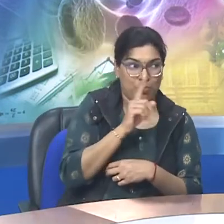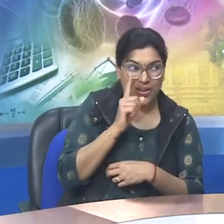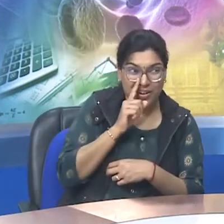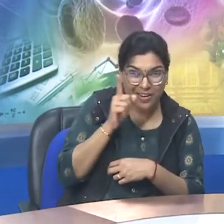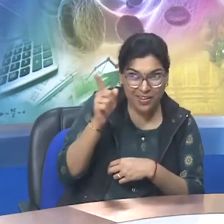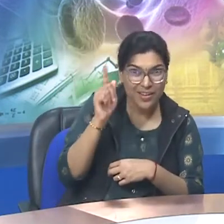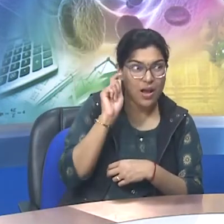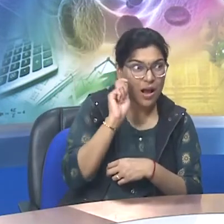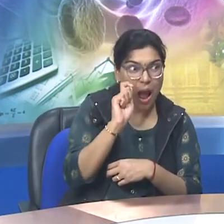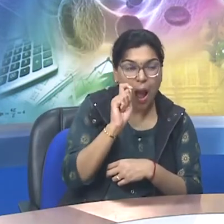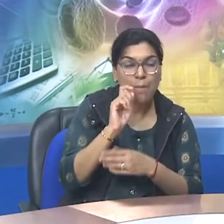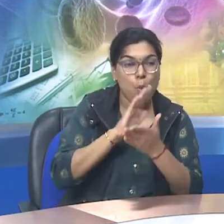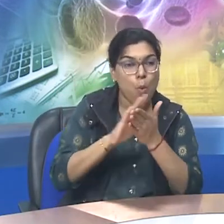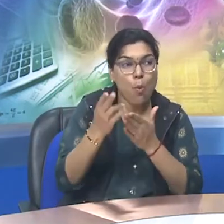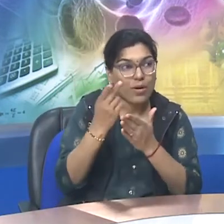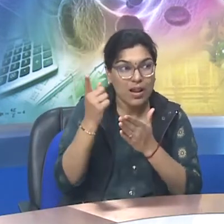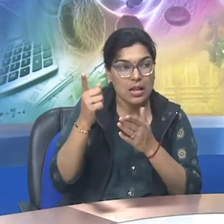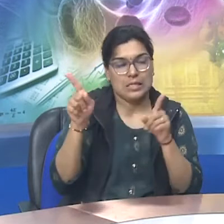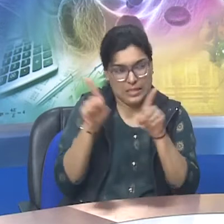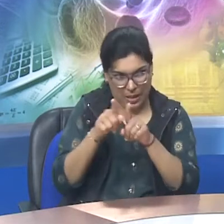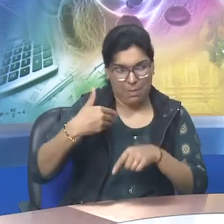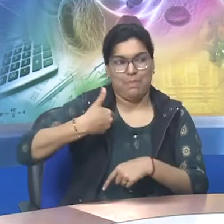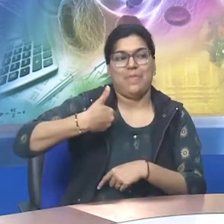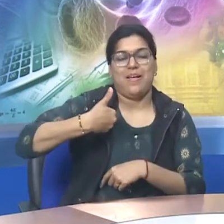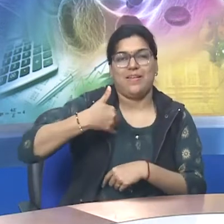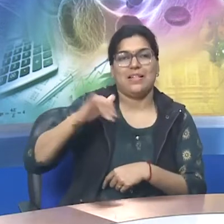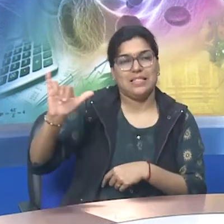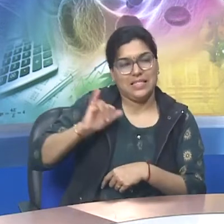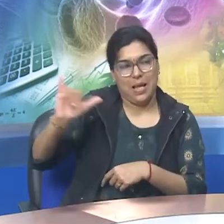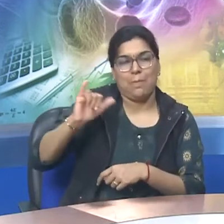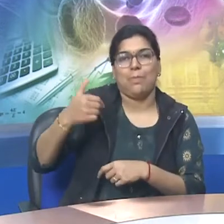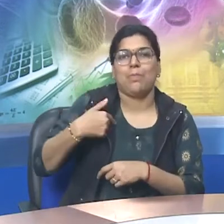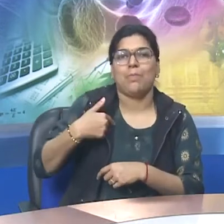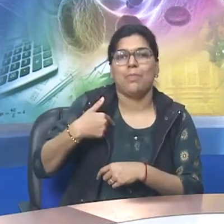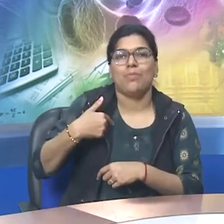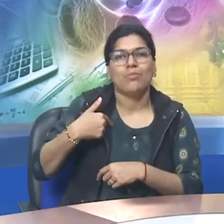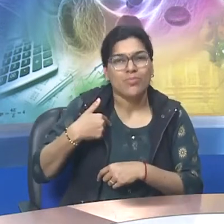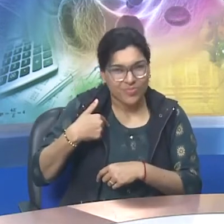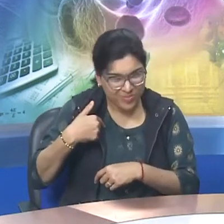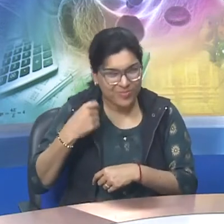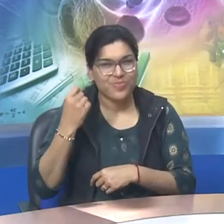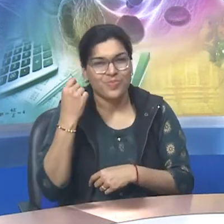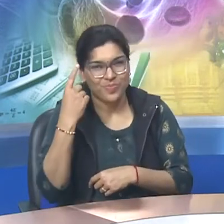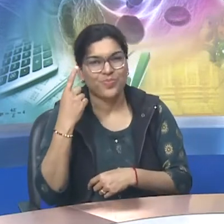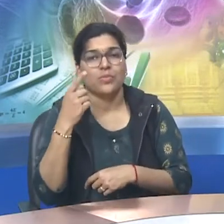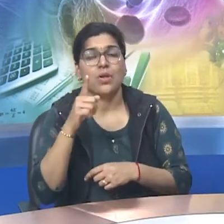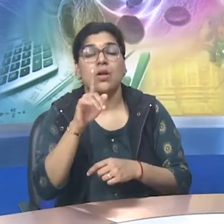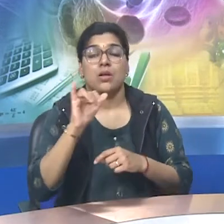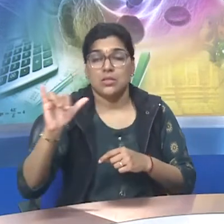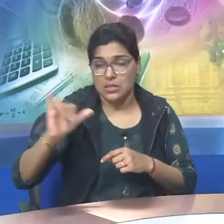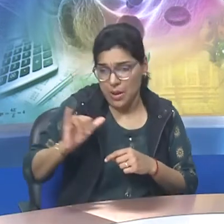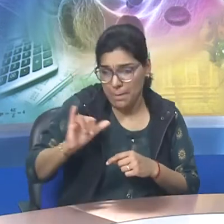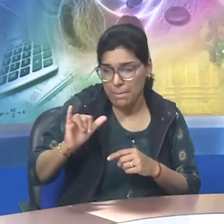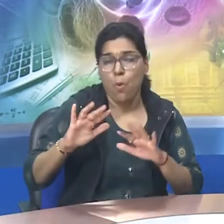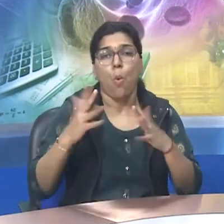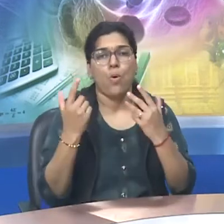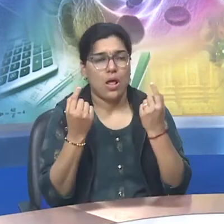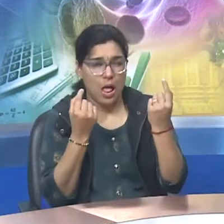Like she works in a hotel same as me. So for this same